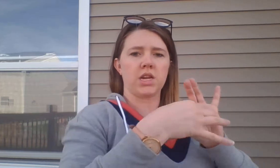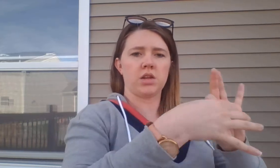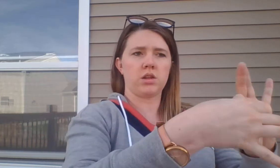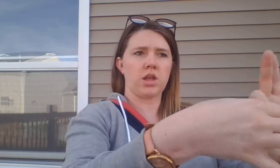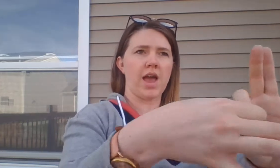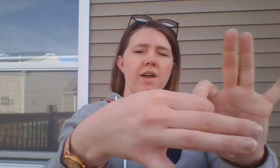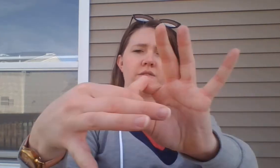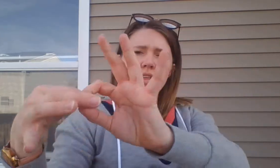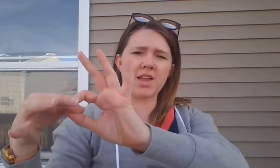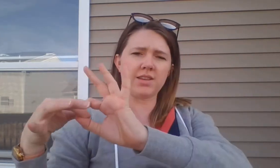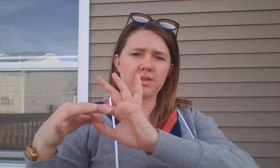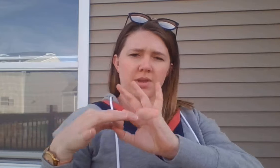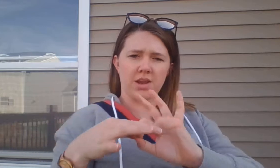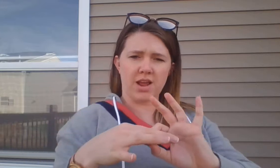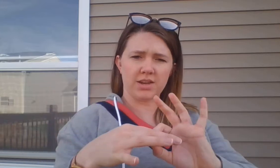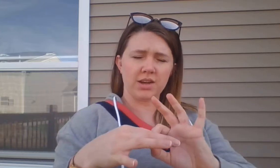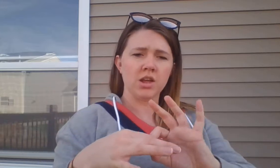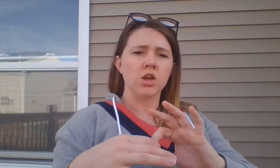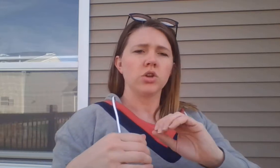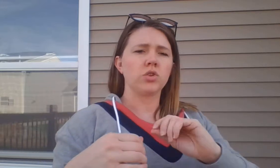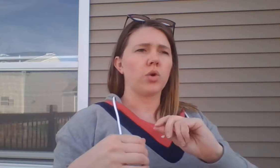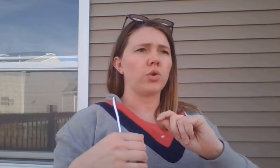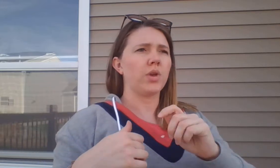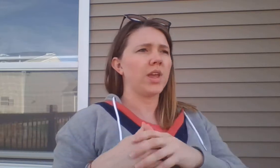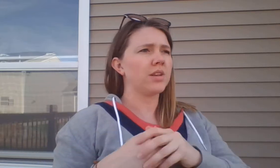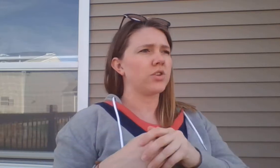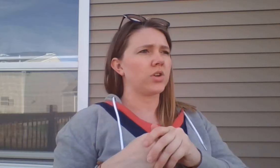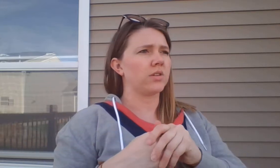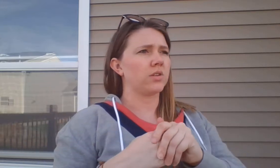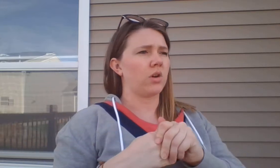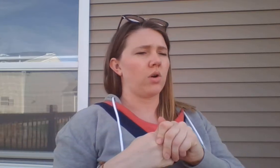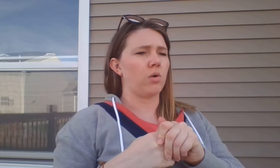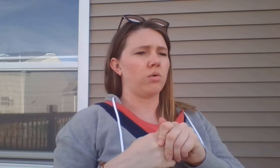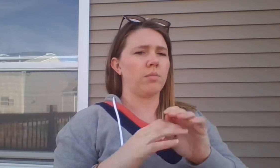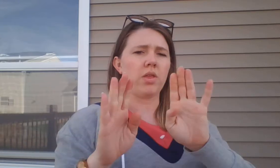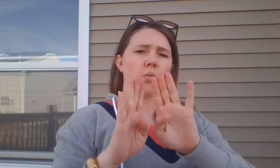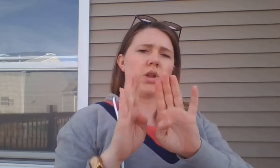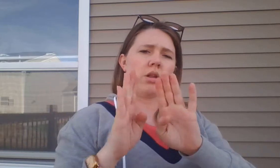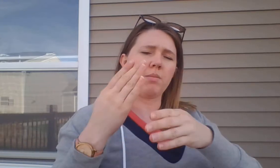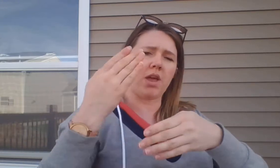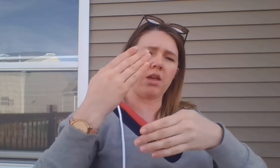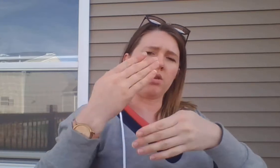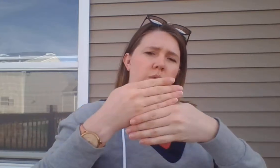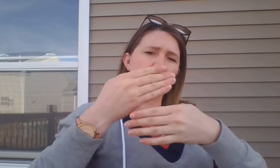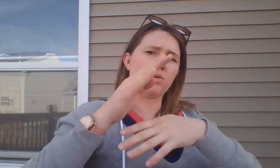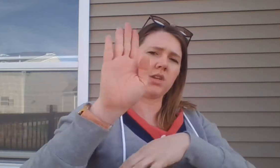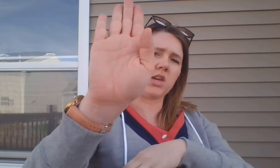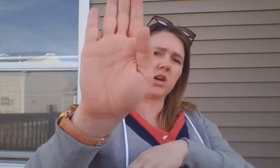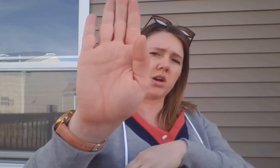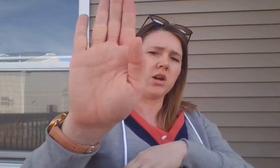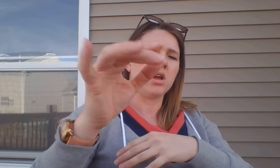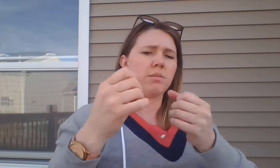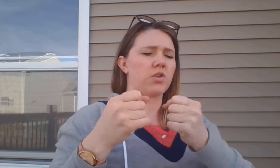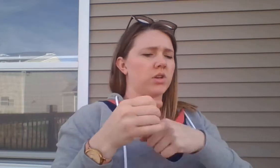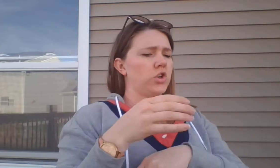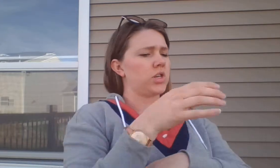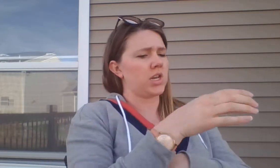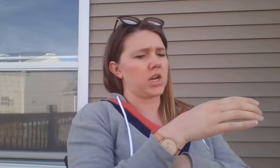connected. Everything has to be connected. So you can't just go, my window's here, my dresser's